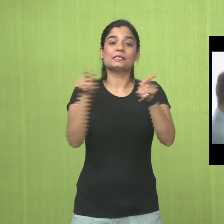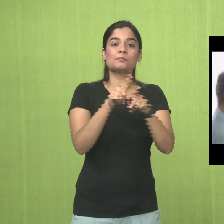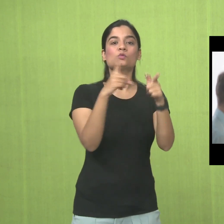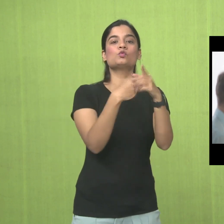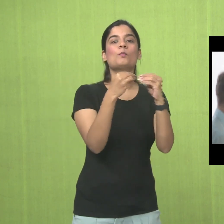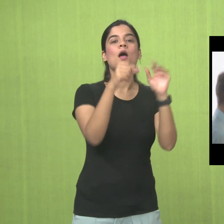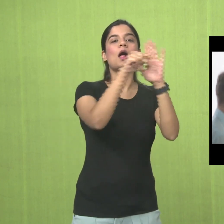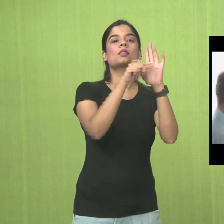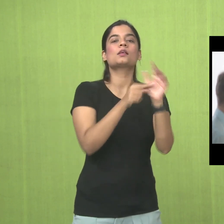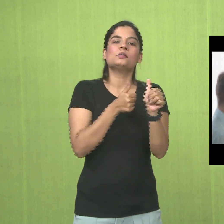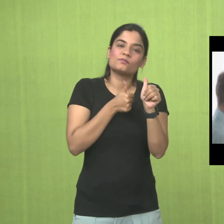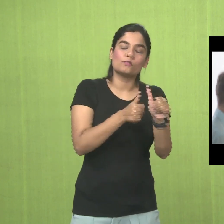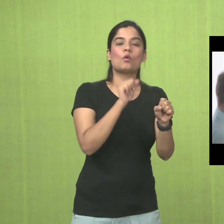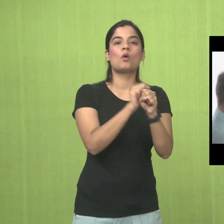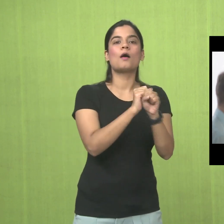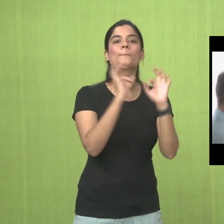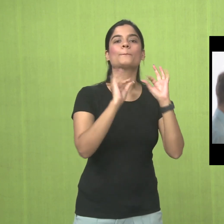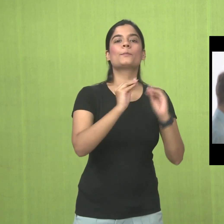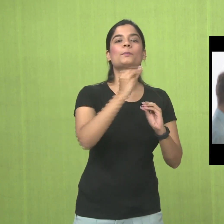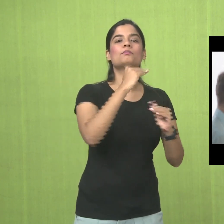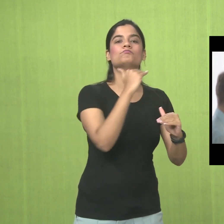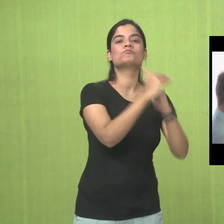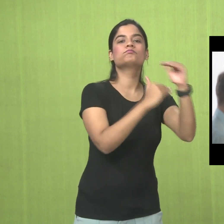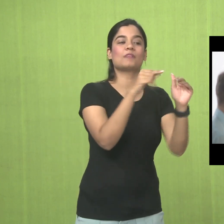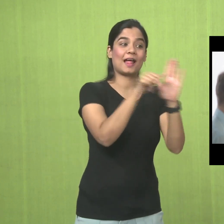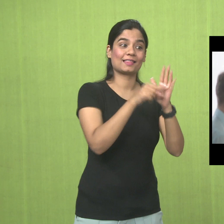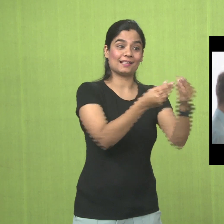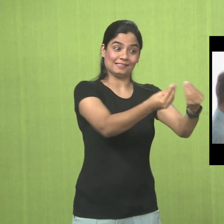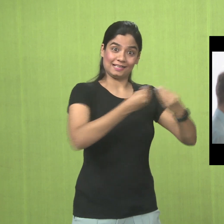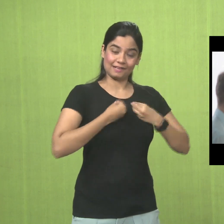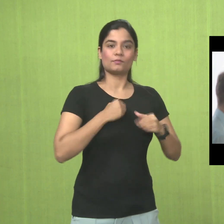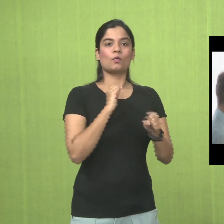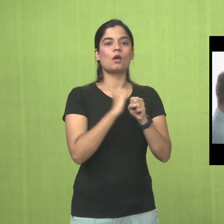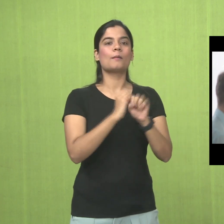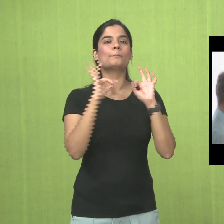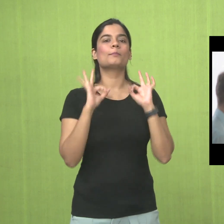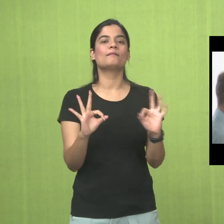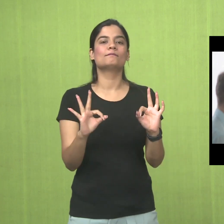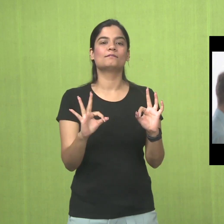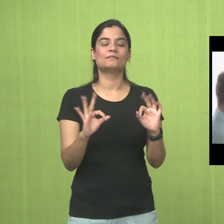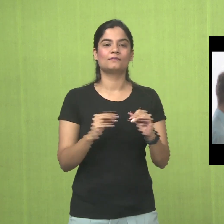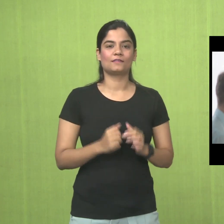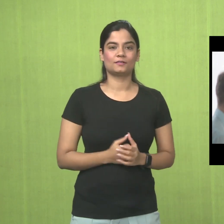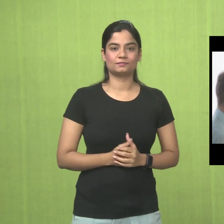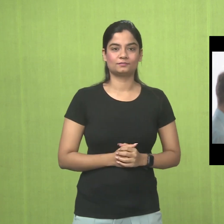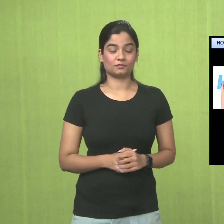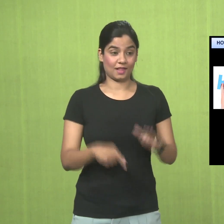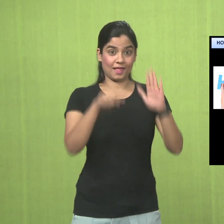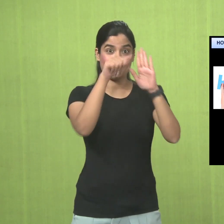same thing goes for family and for the workplace. Ethics help us be better at work and at home. How